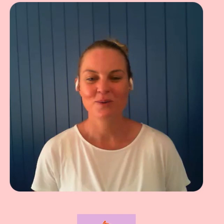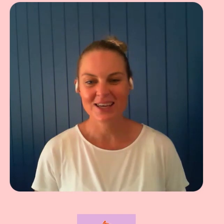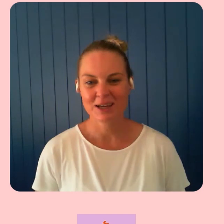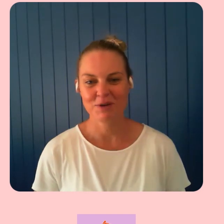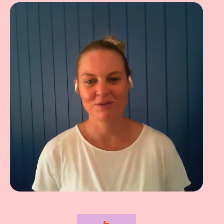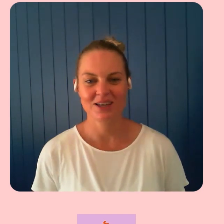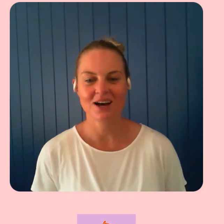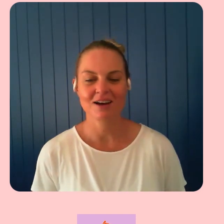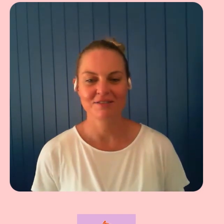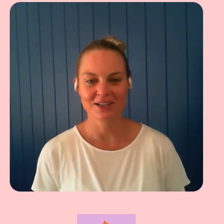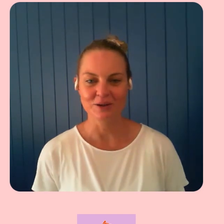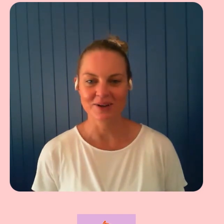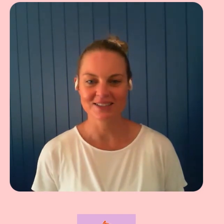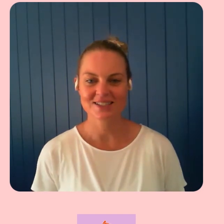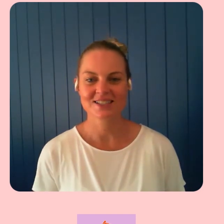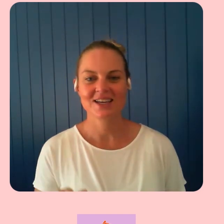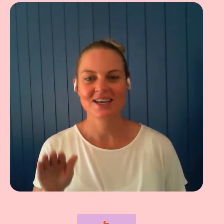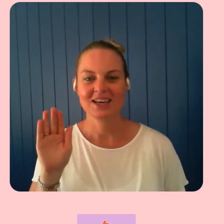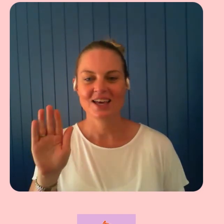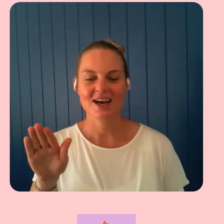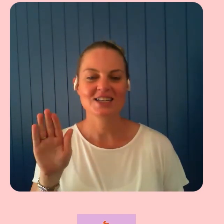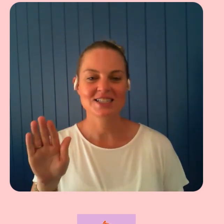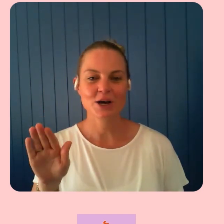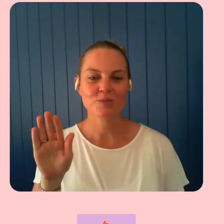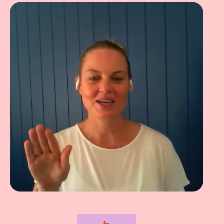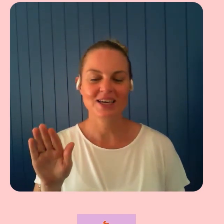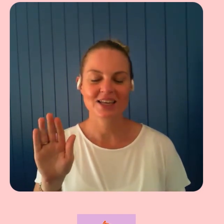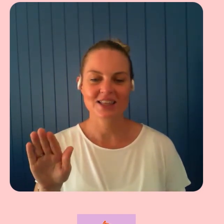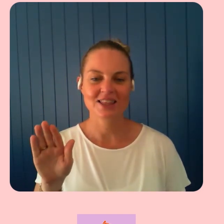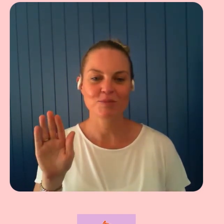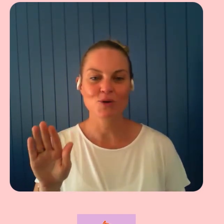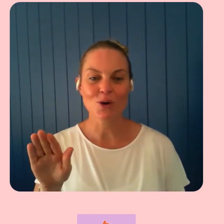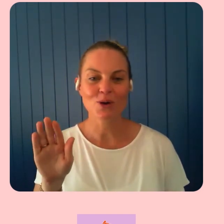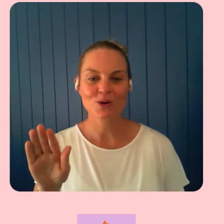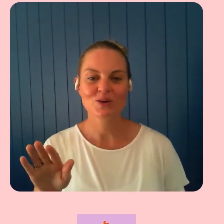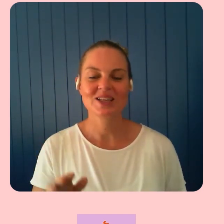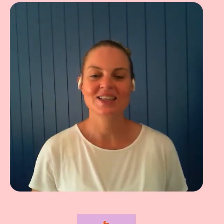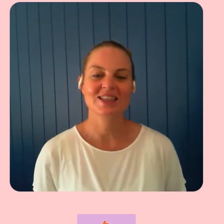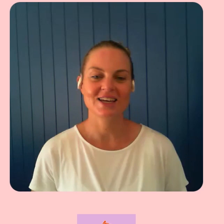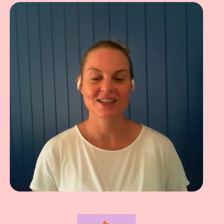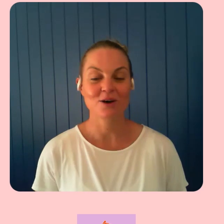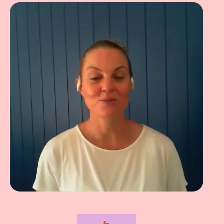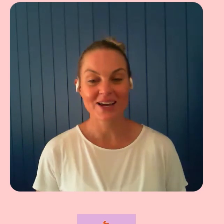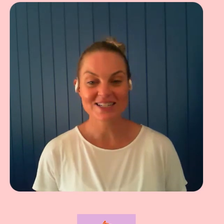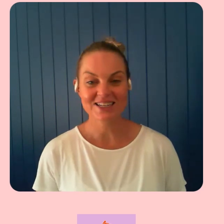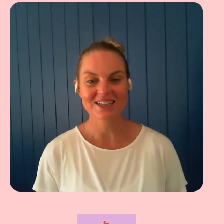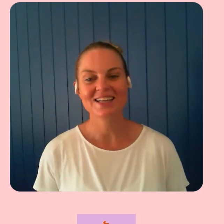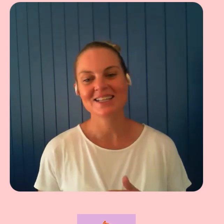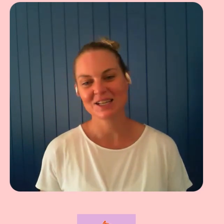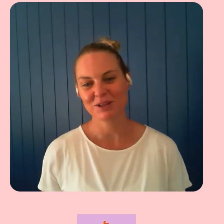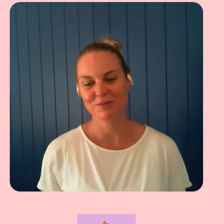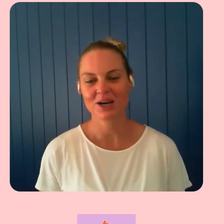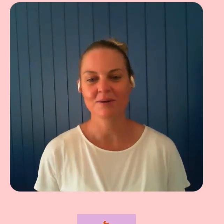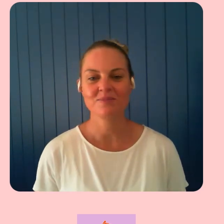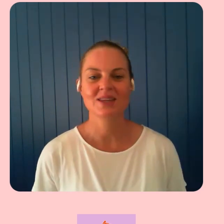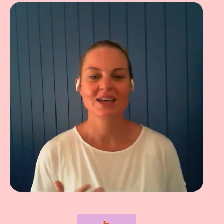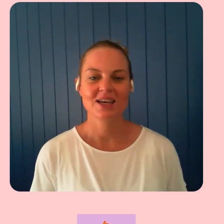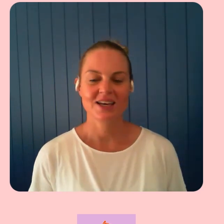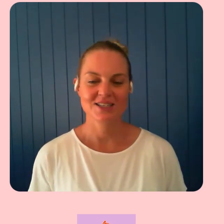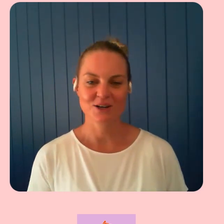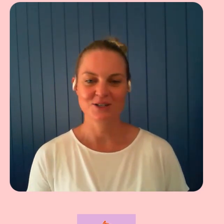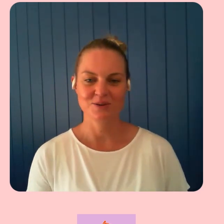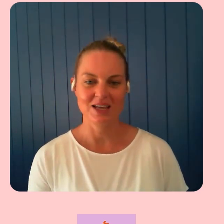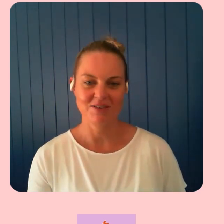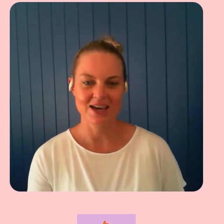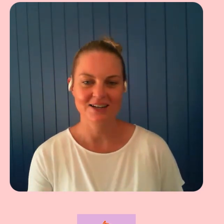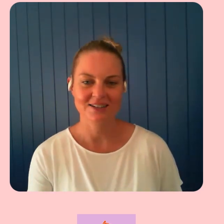really hard for little ones. Just helping them know that they're waiting and then something will come is going to